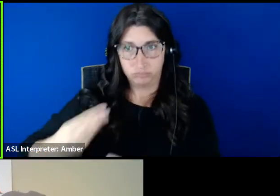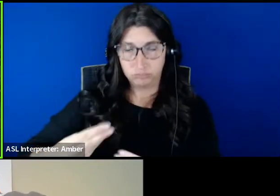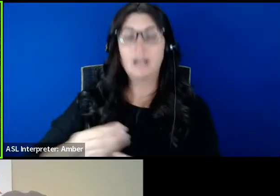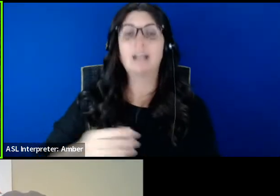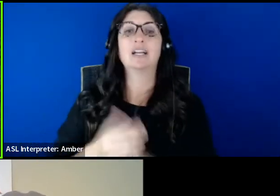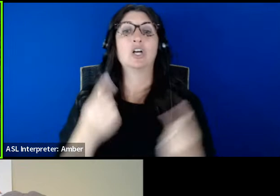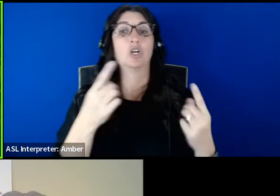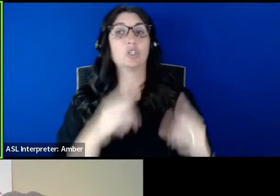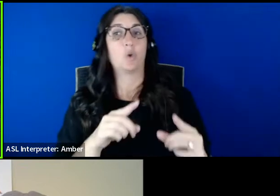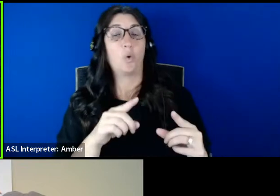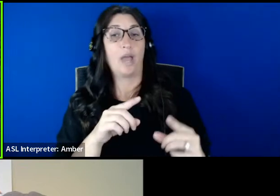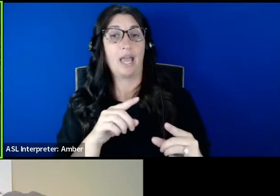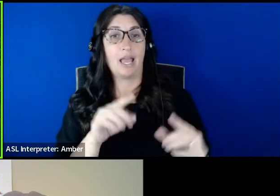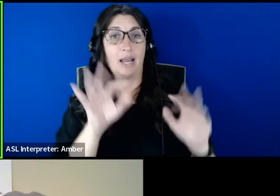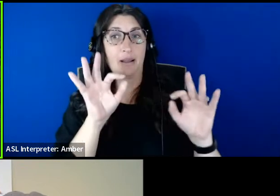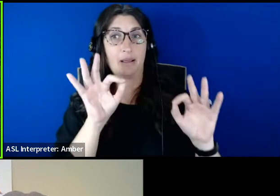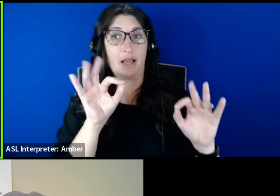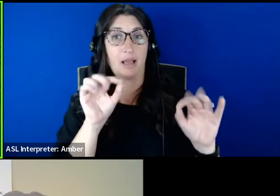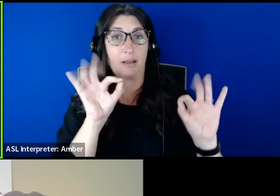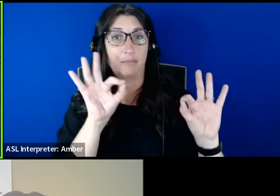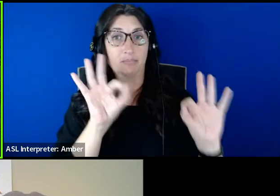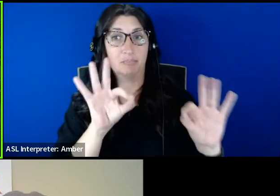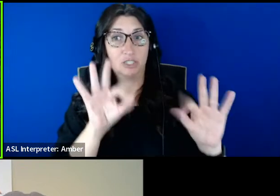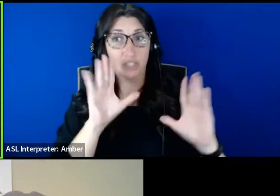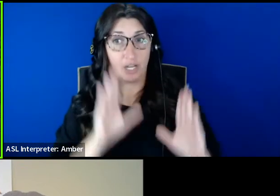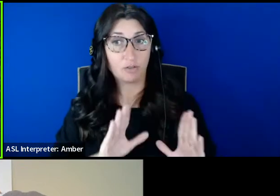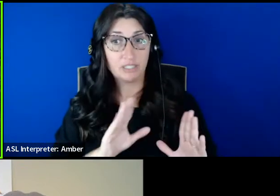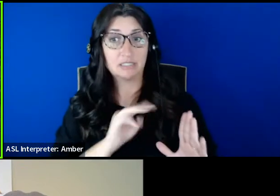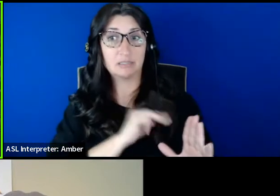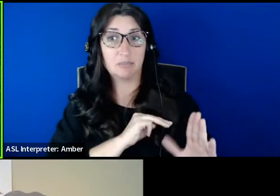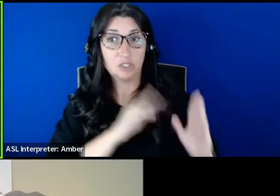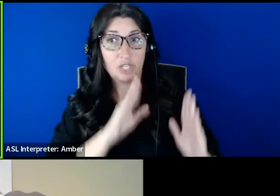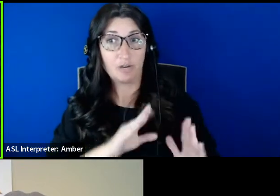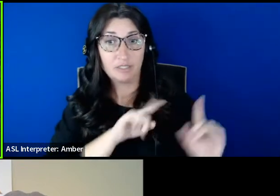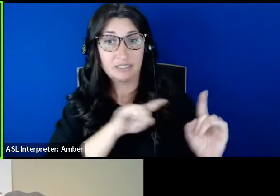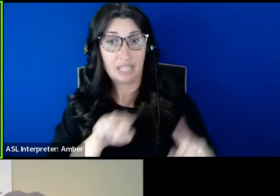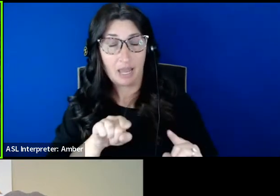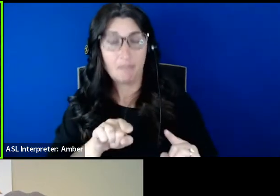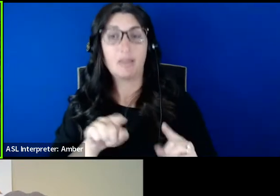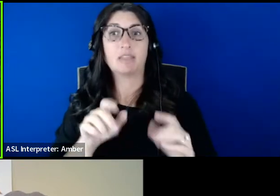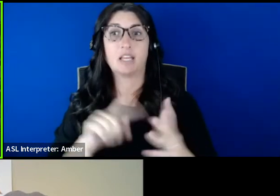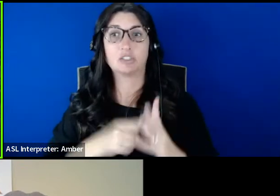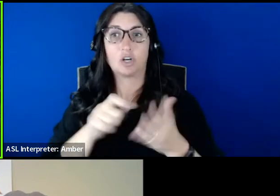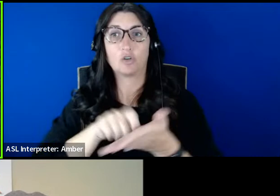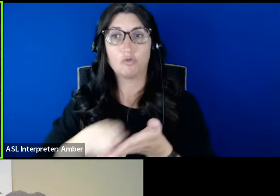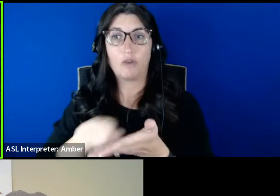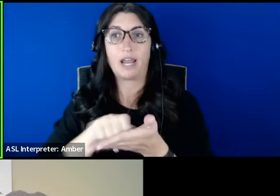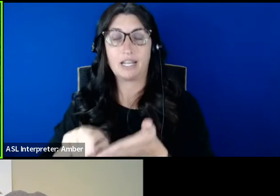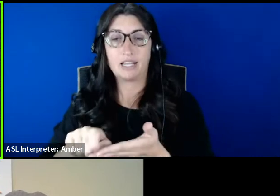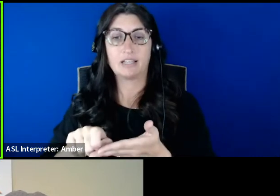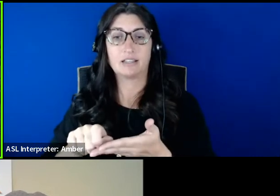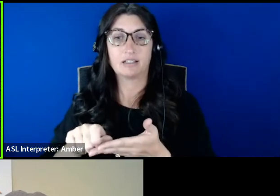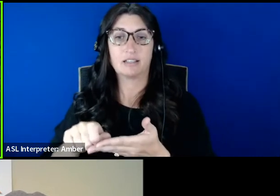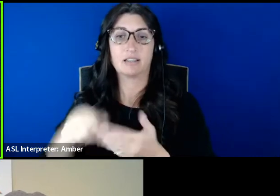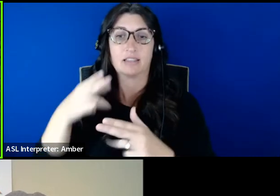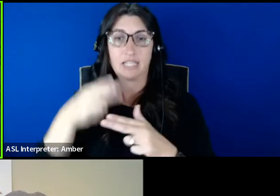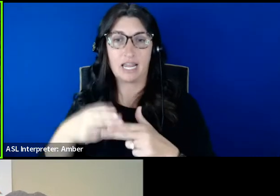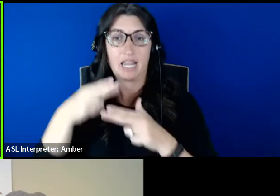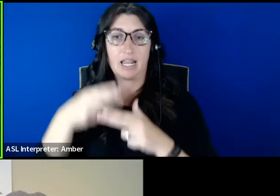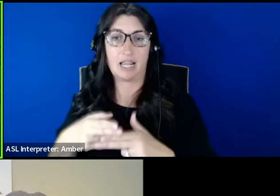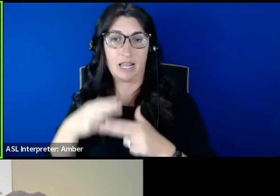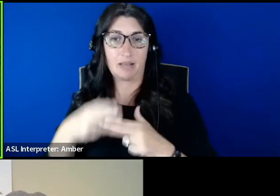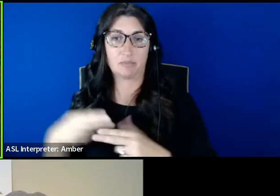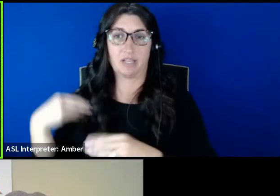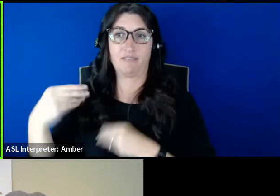missionaries came, people started to write down a lot of these chants, or they would write down the ancestors. And